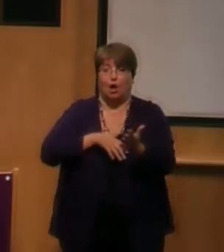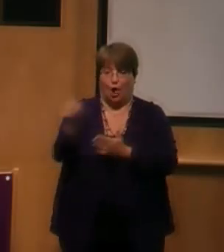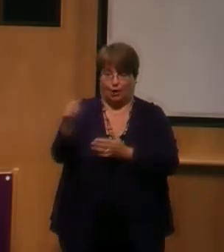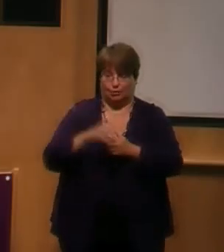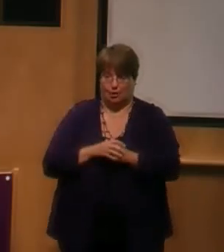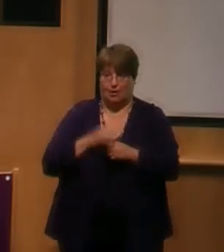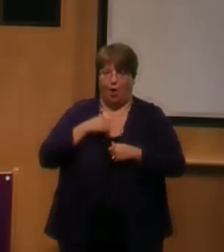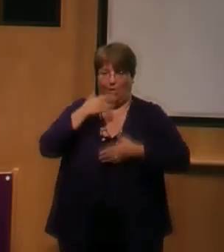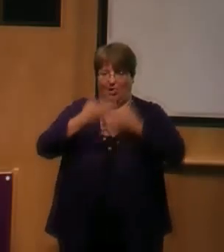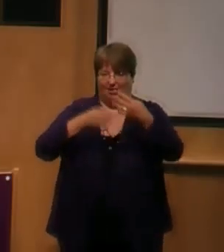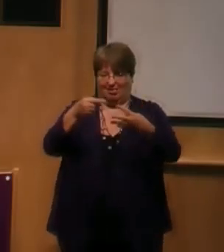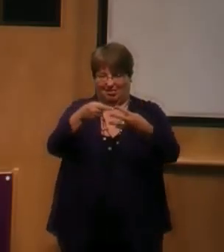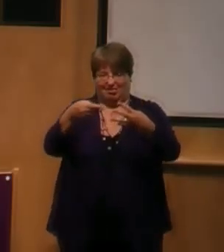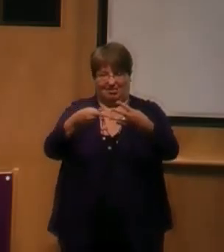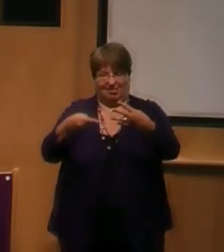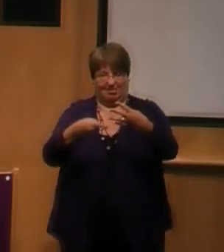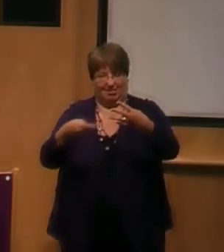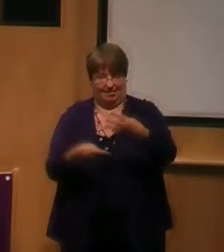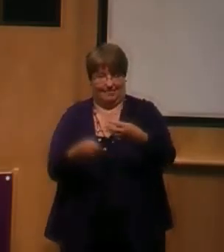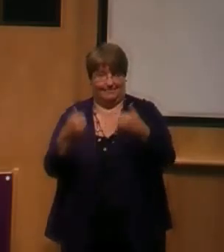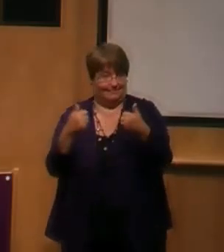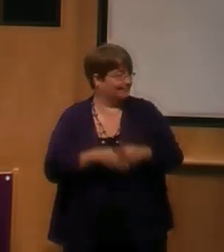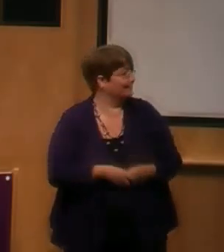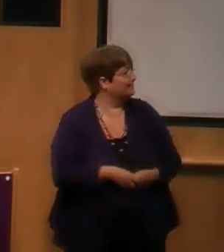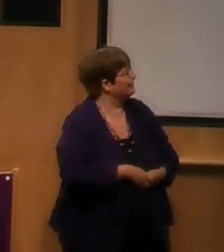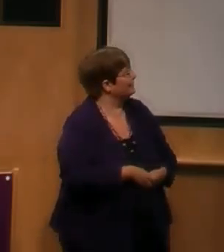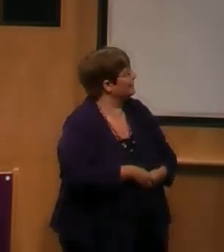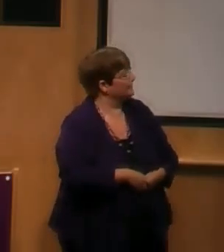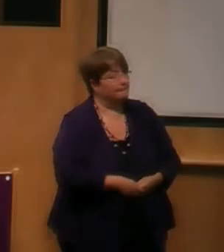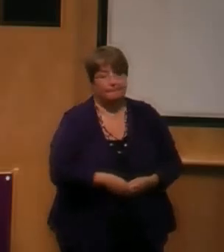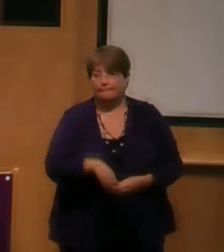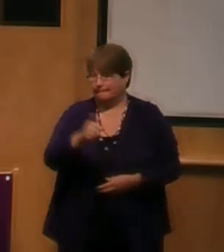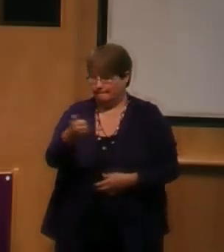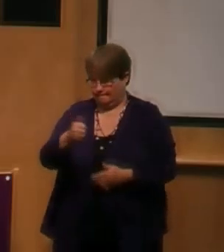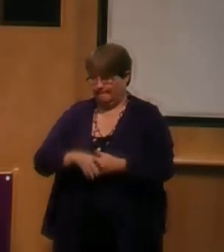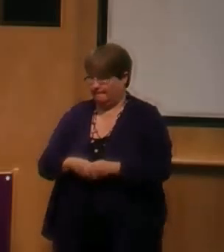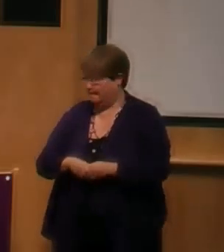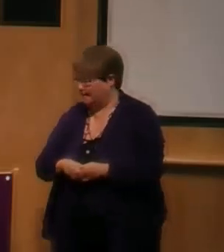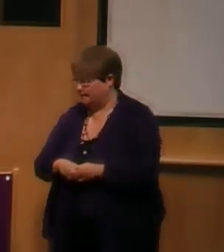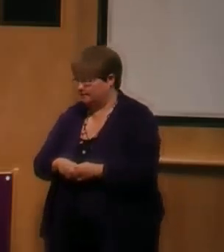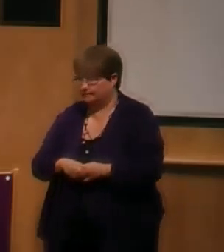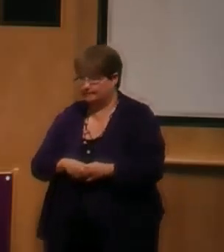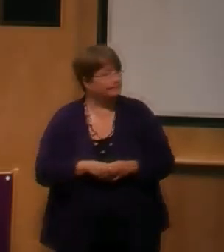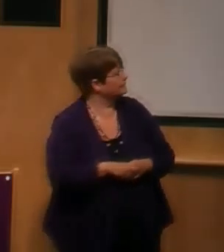and culture. I would say the child, then the power of the time.